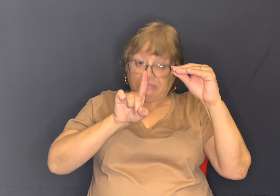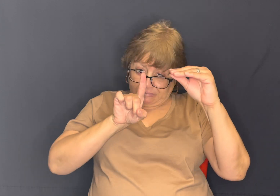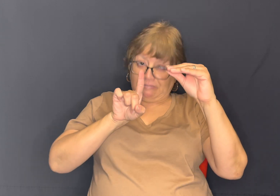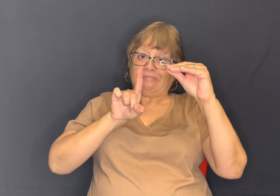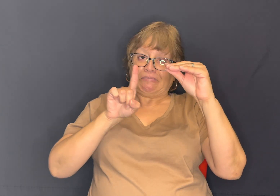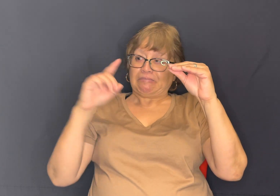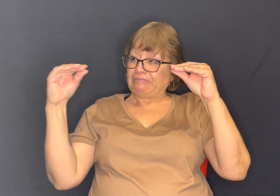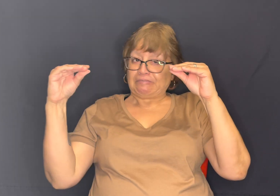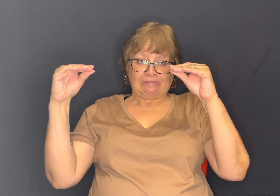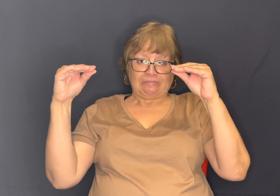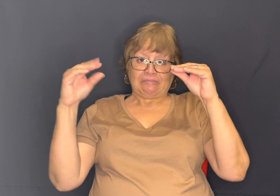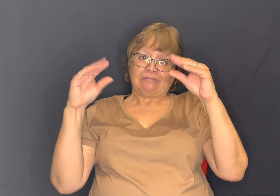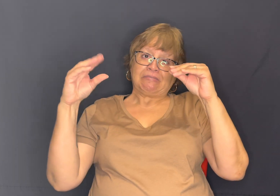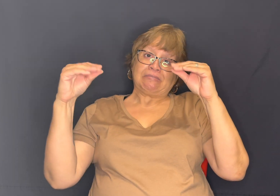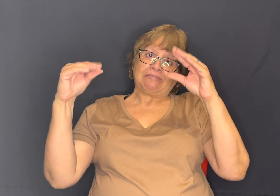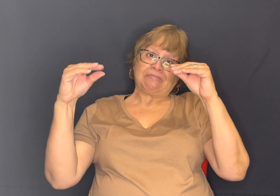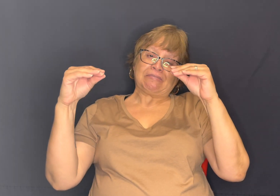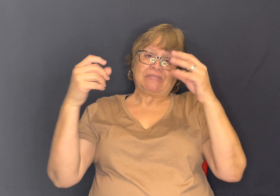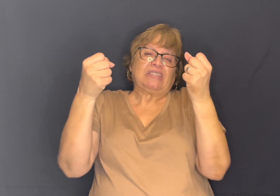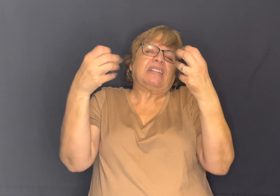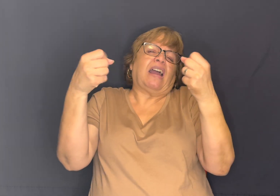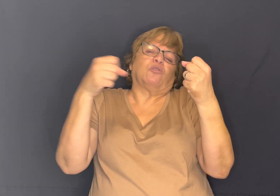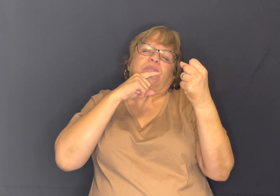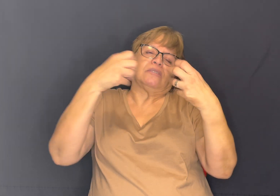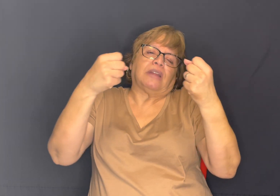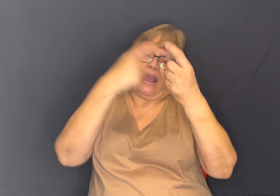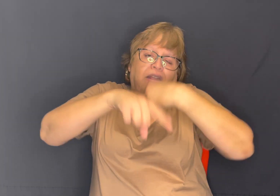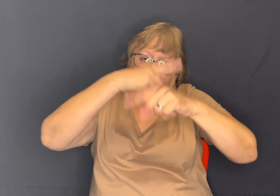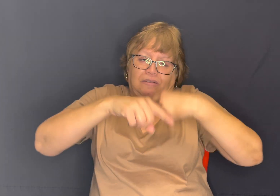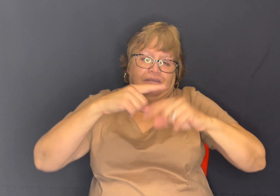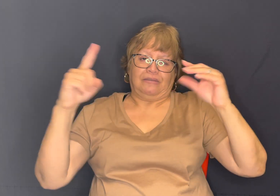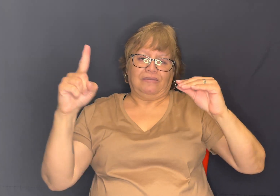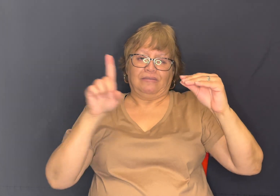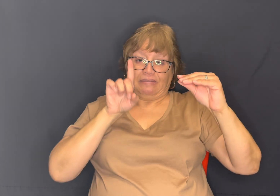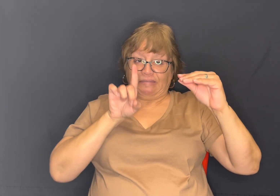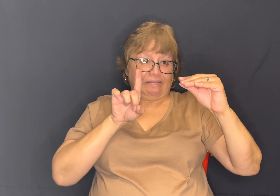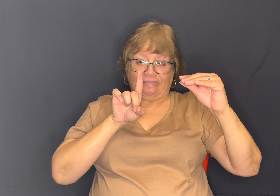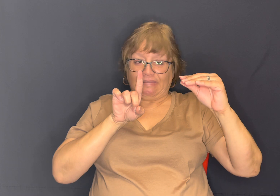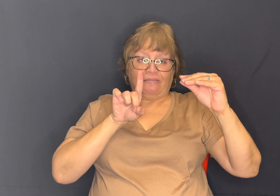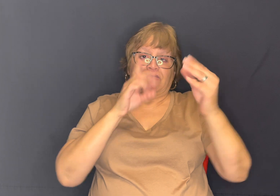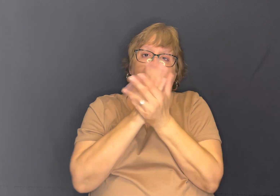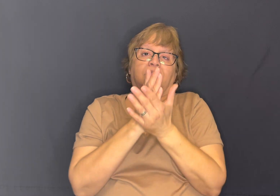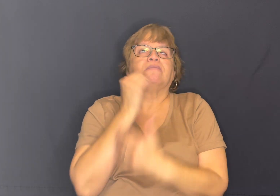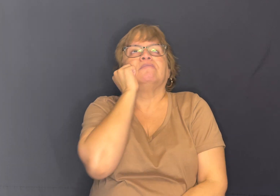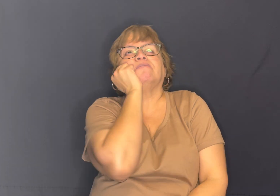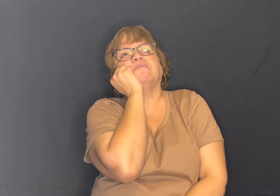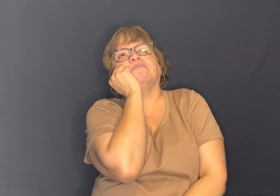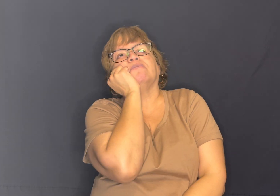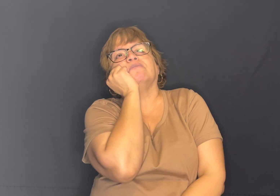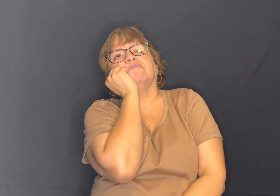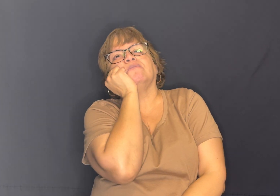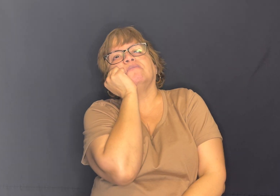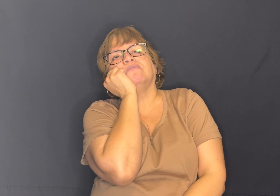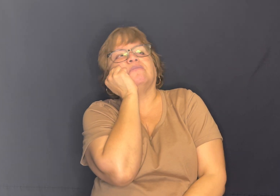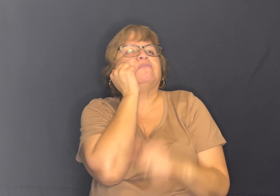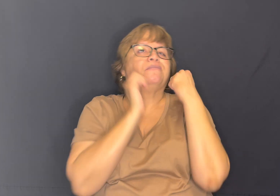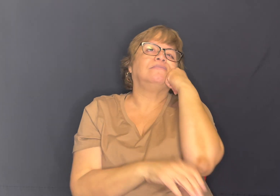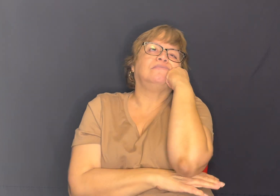other. No. If two deaf people are talking or signing, you know, don't just stand there and